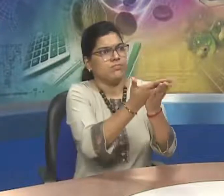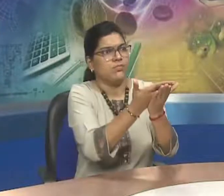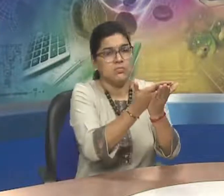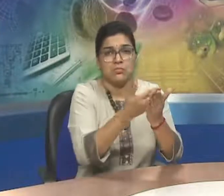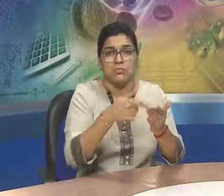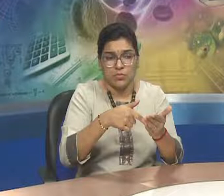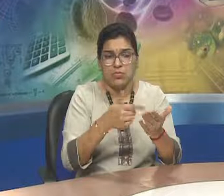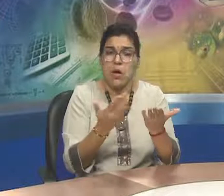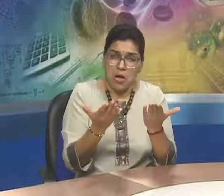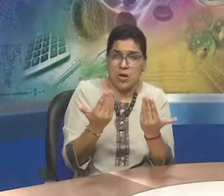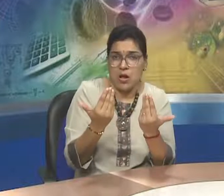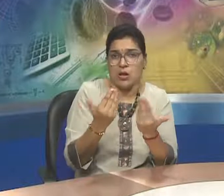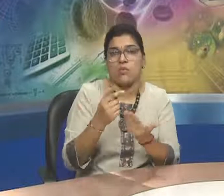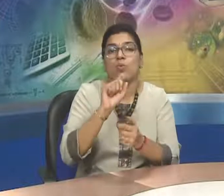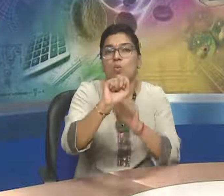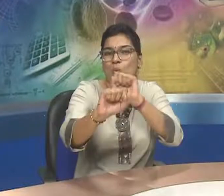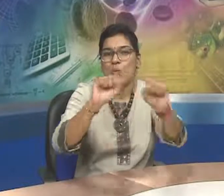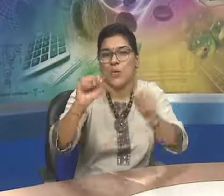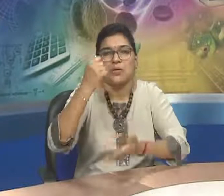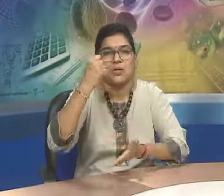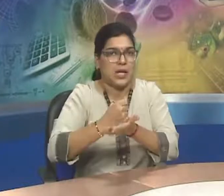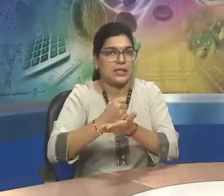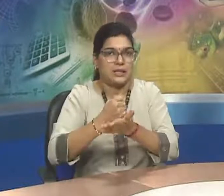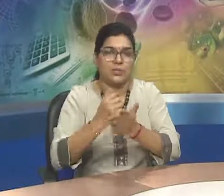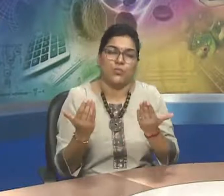This is right to constitutional remedies.